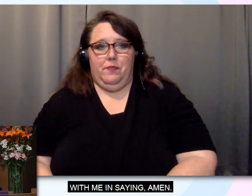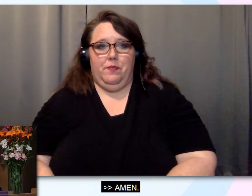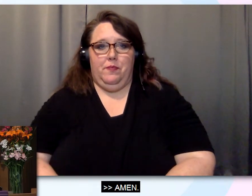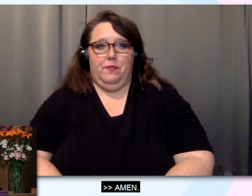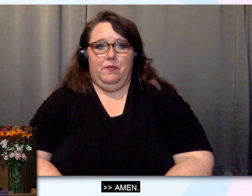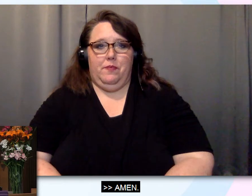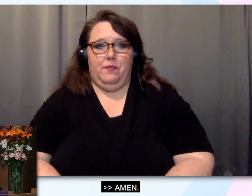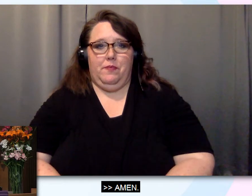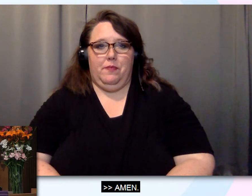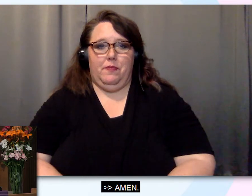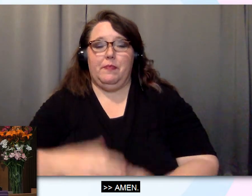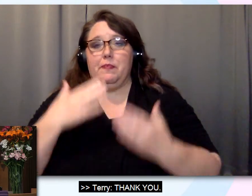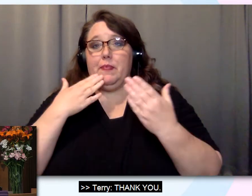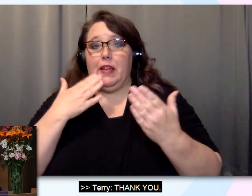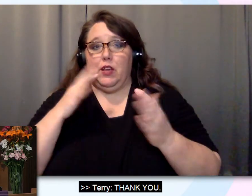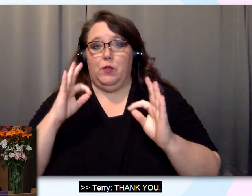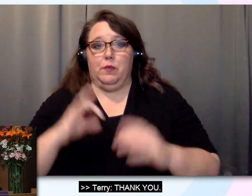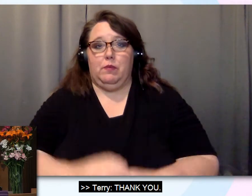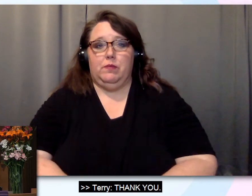Thank you.